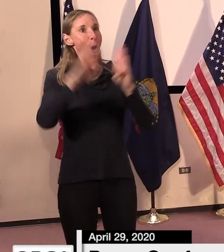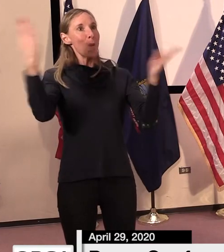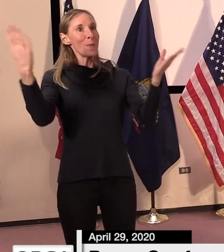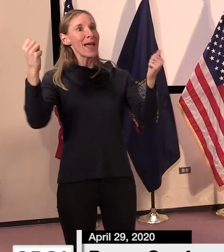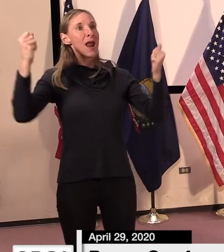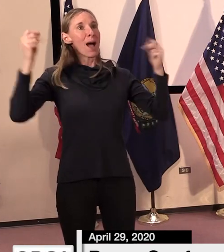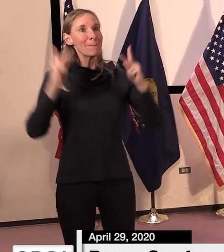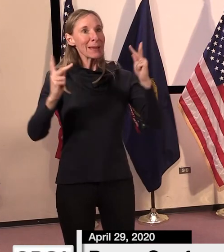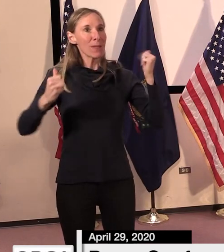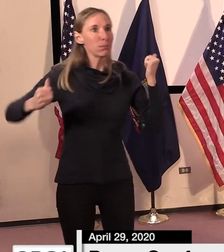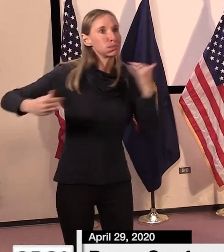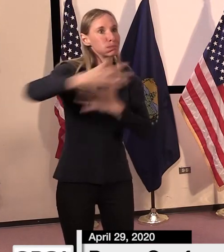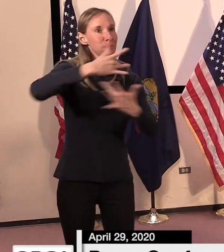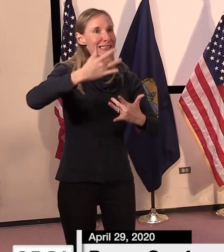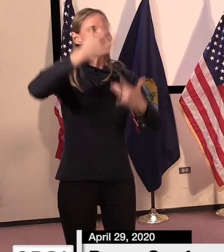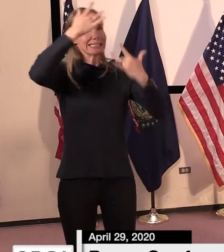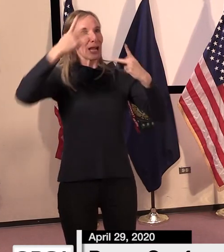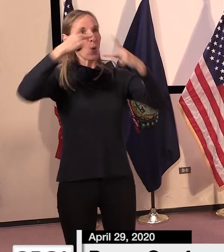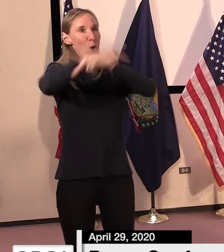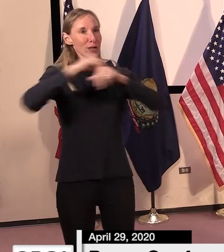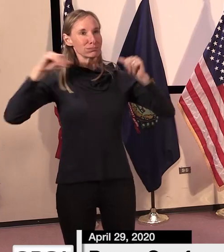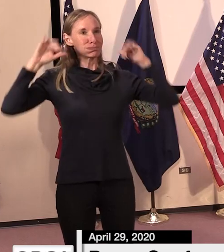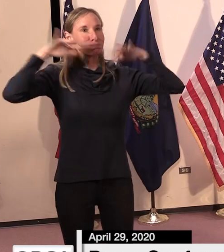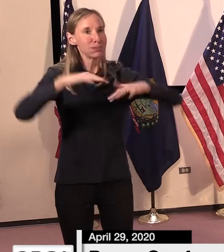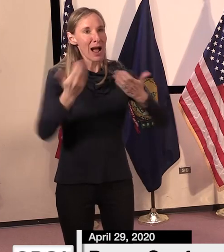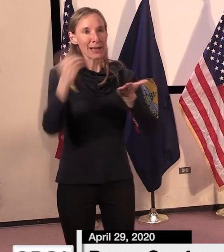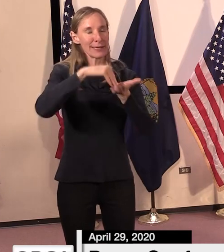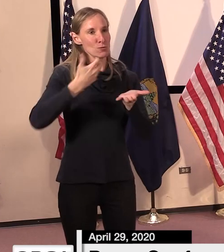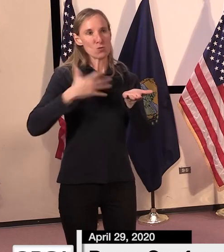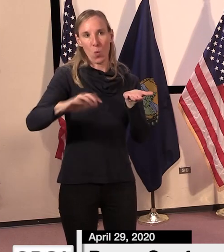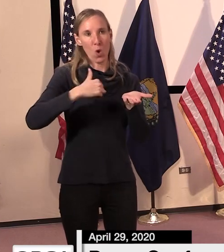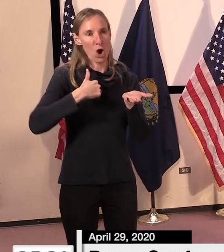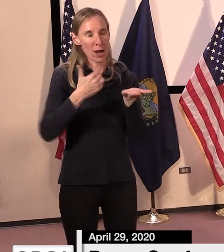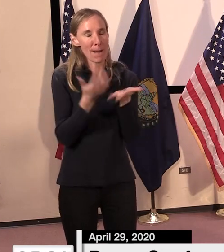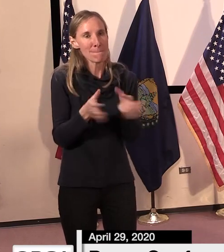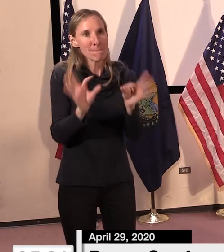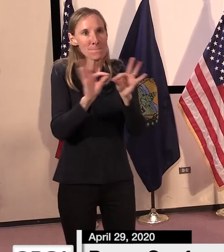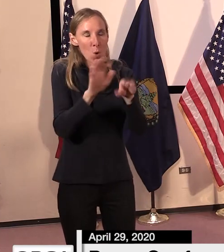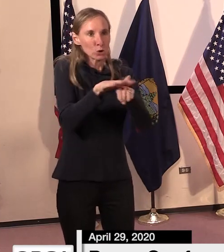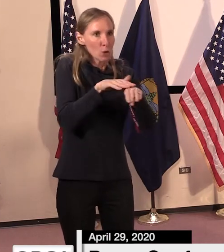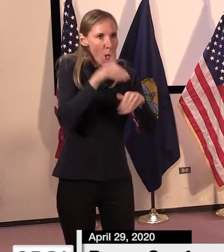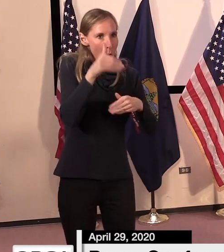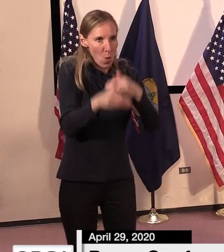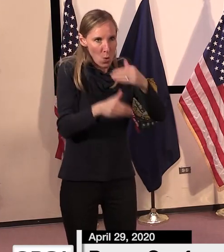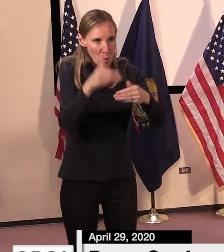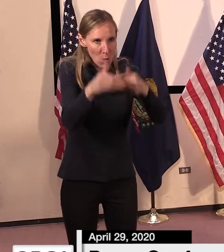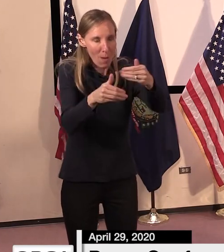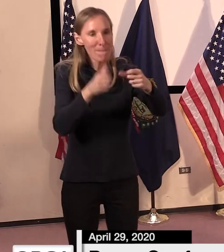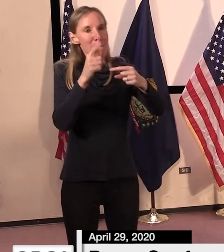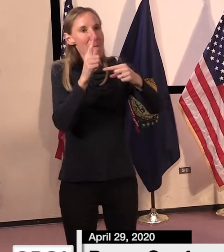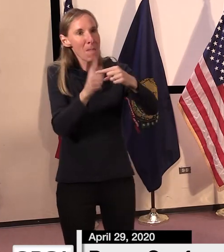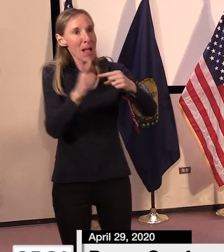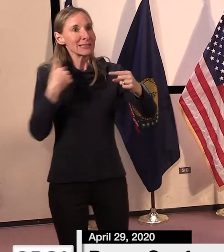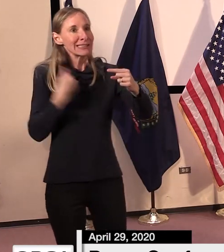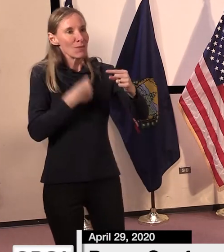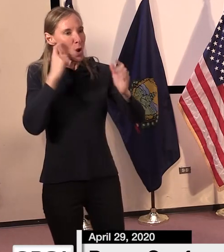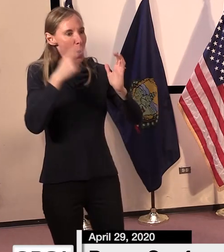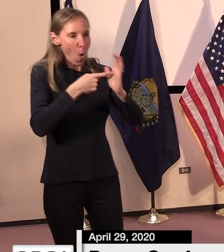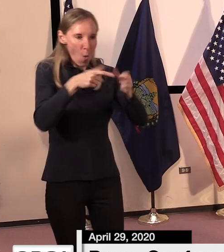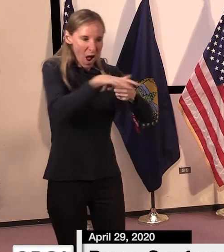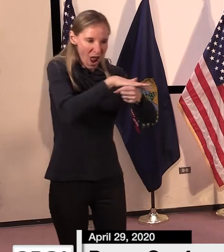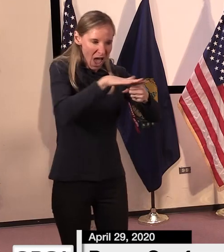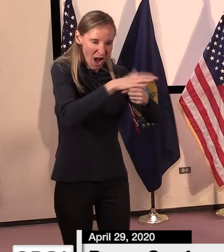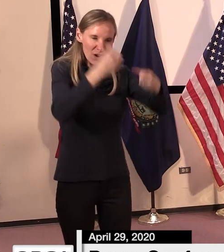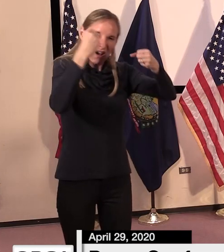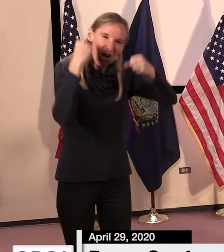The enhanced testing and tracing will also give us more information on where we may need to focus more of our resources and will